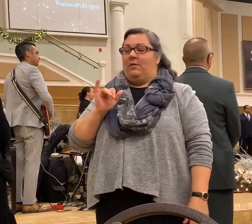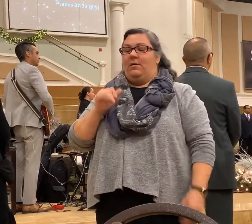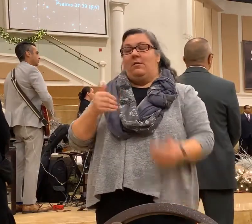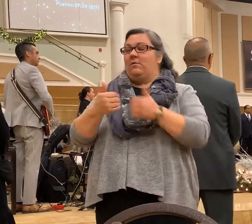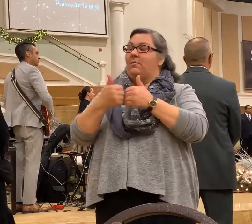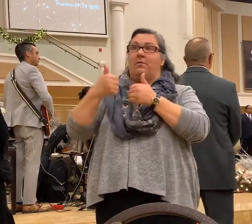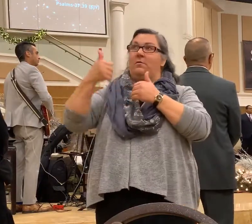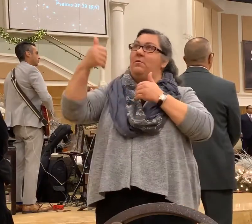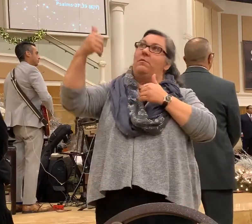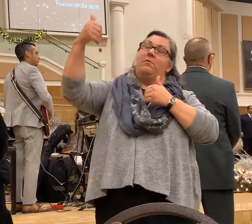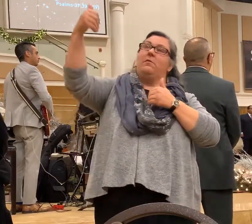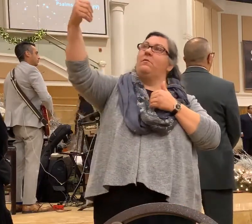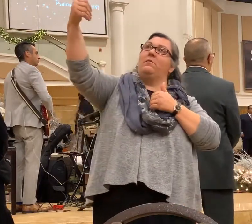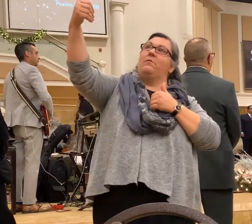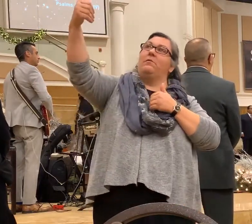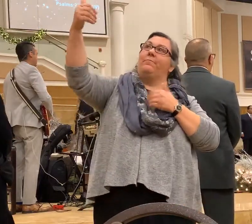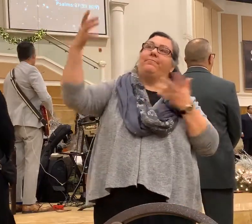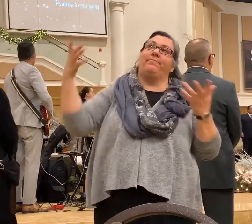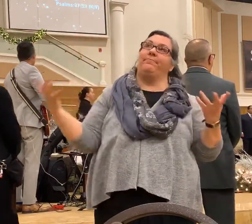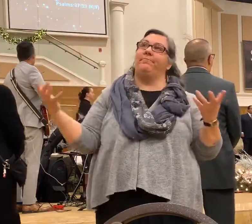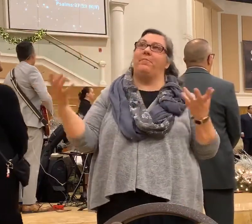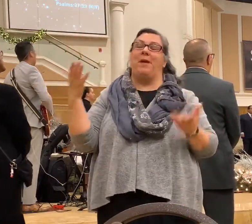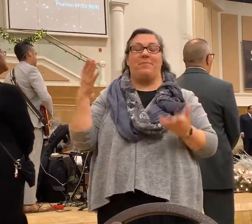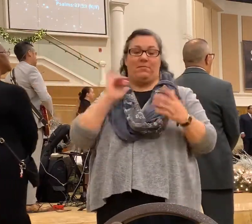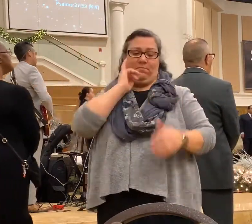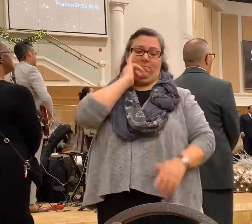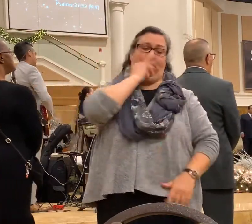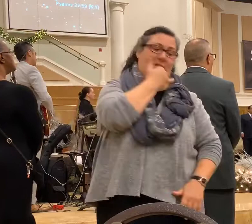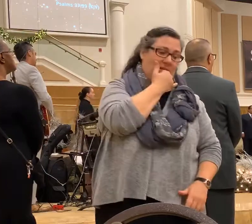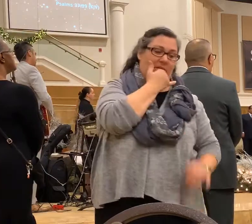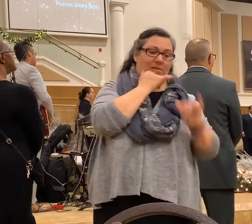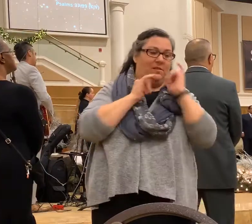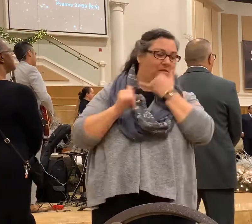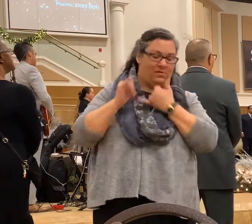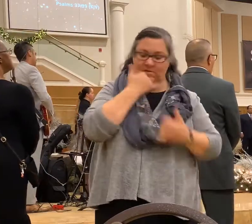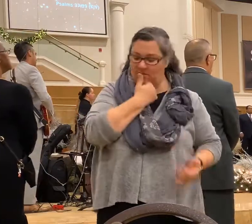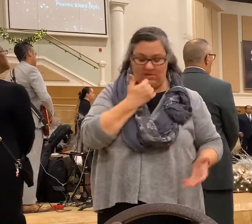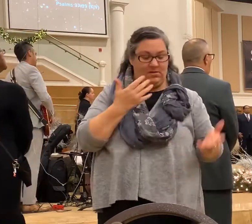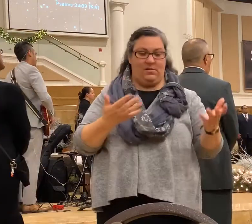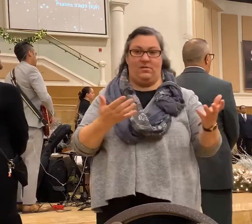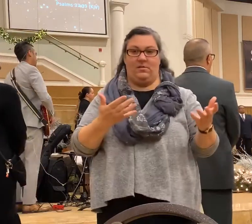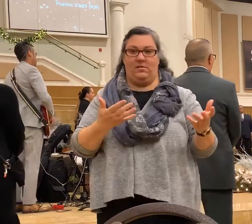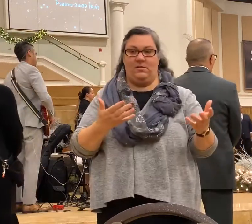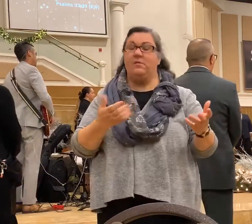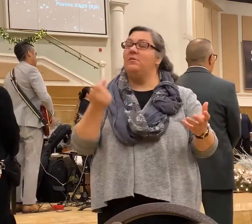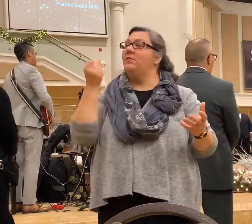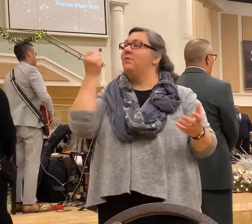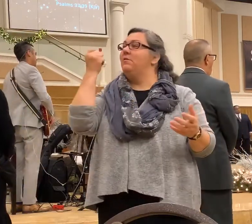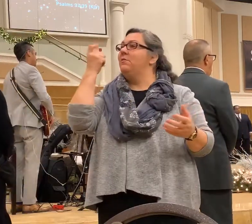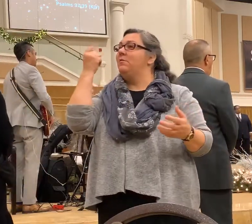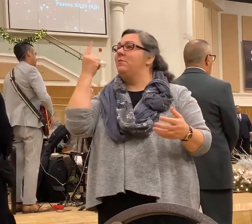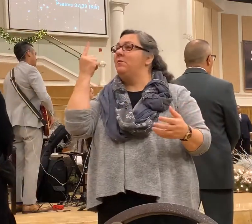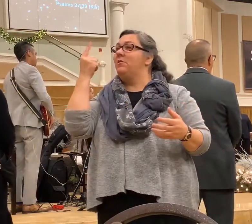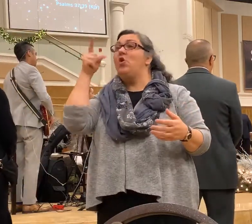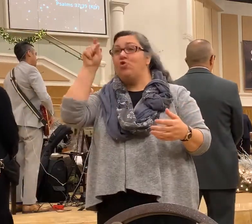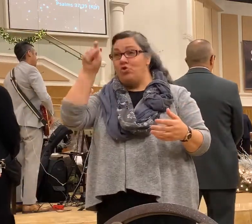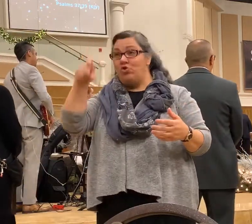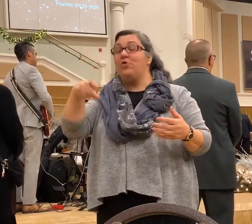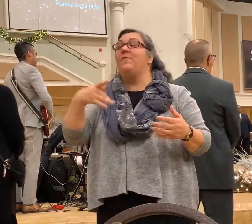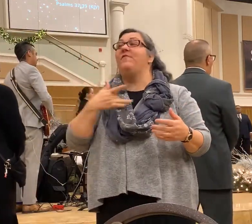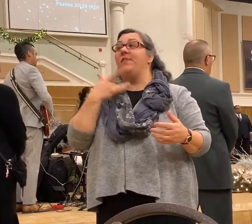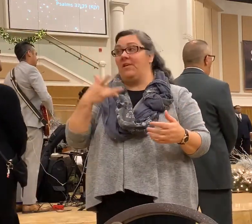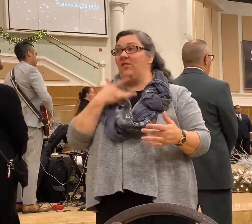God, and that you've been too far away and made too many mistakes, by now, there ought to be some joy coming